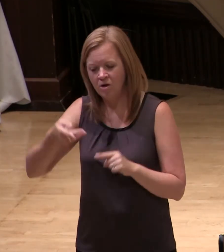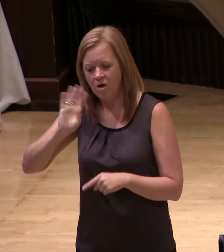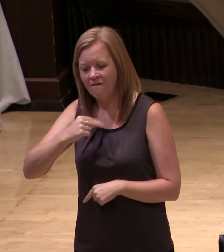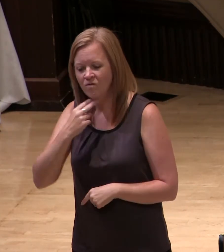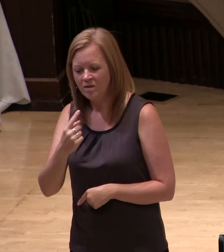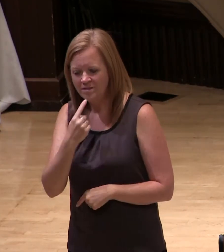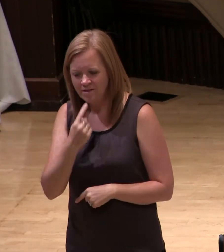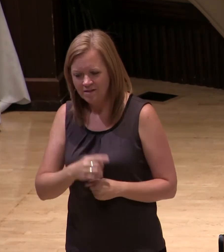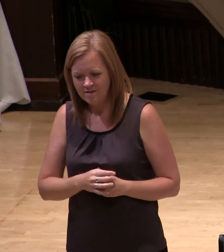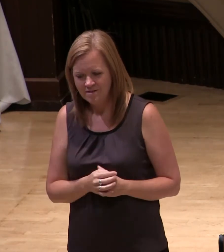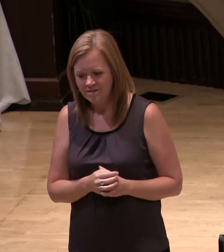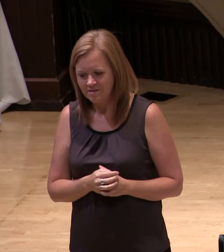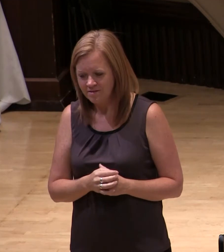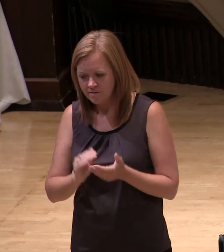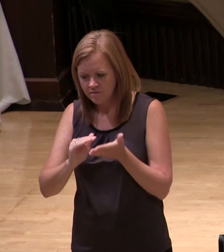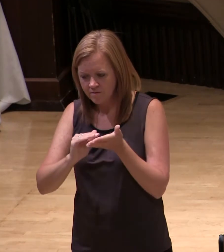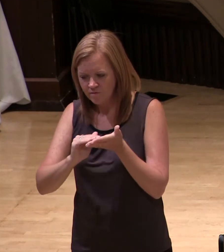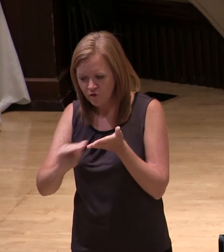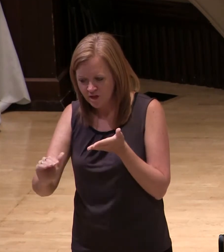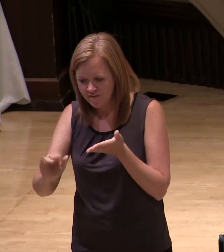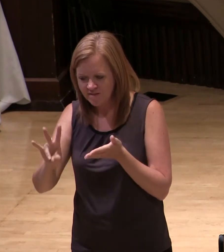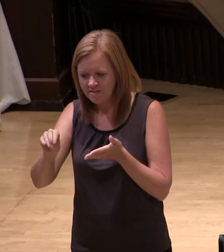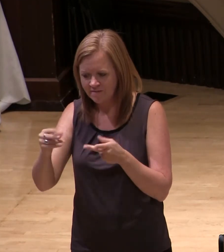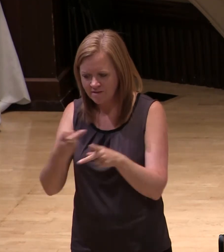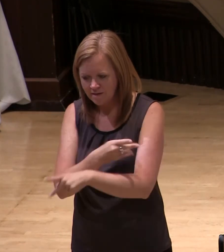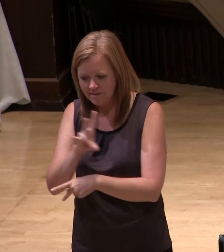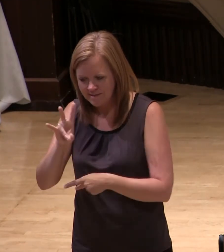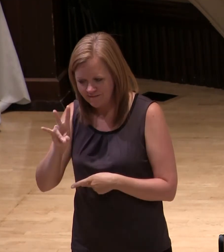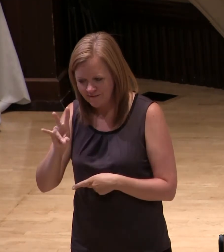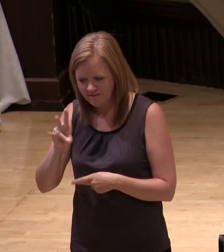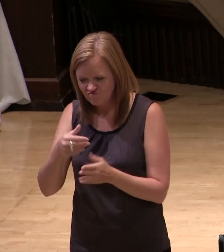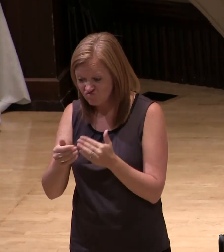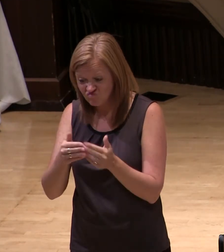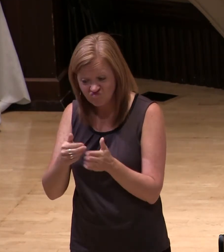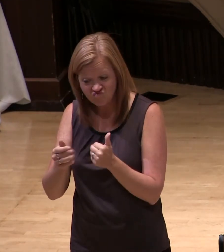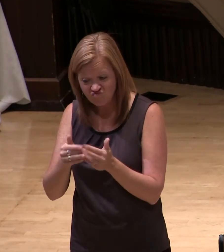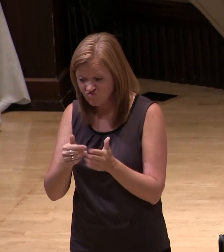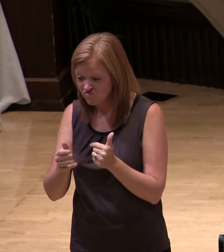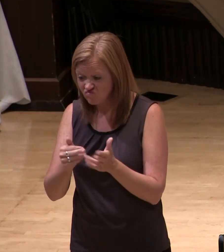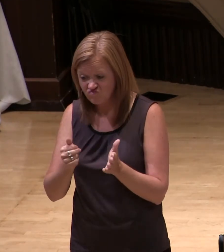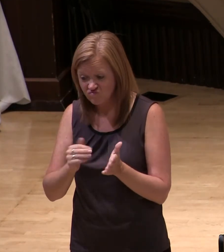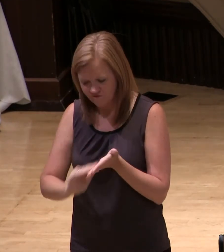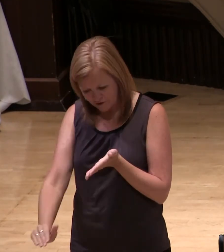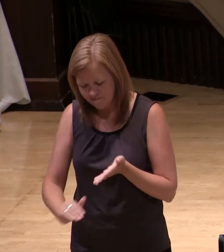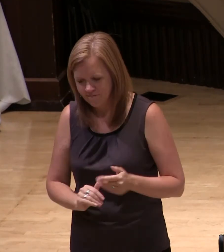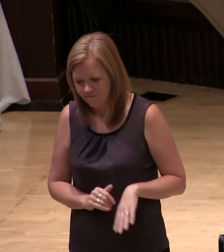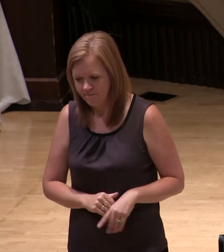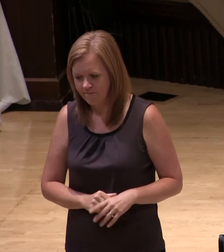voice says, forgive 70 times 7, no matter what.